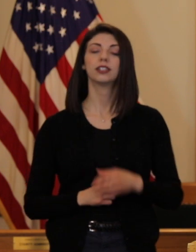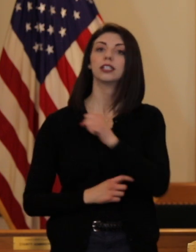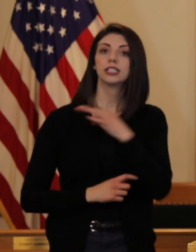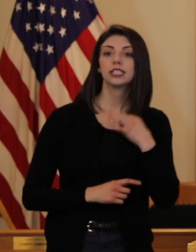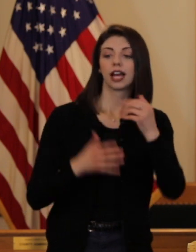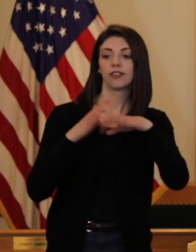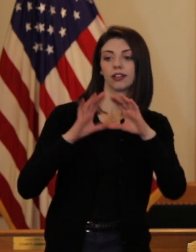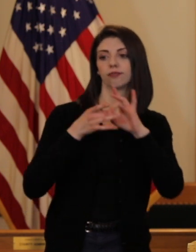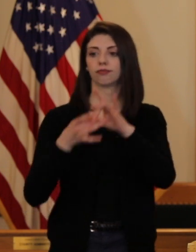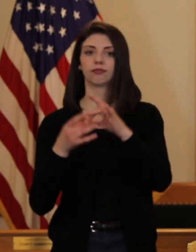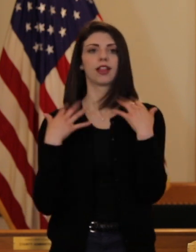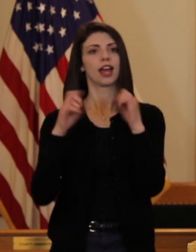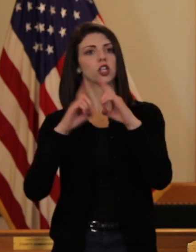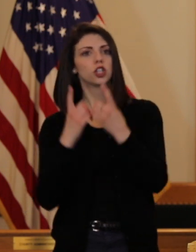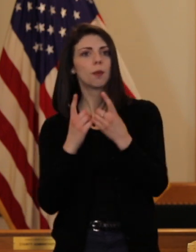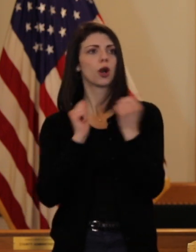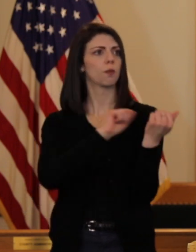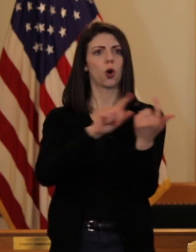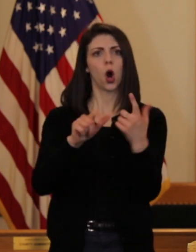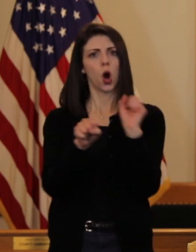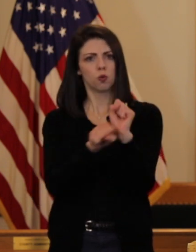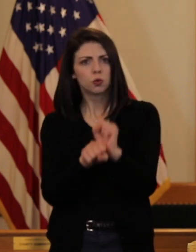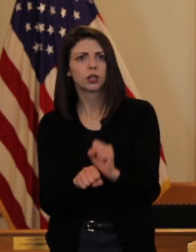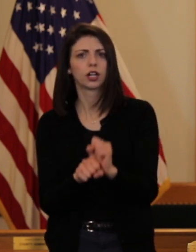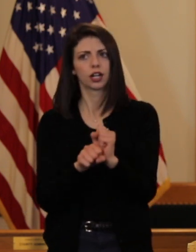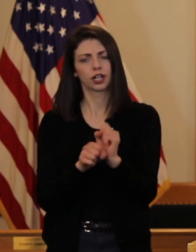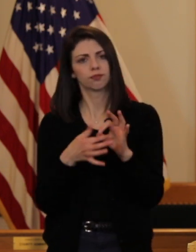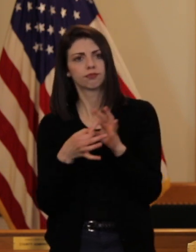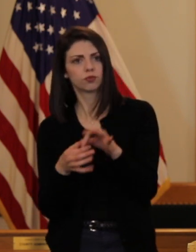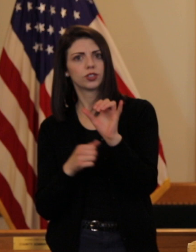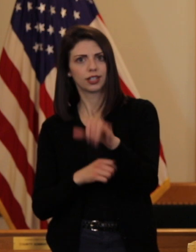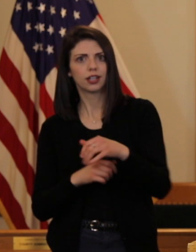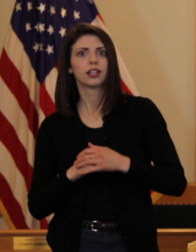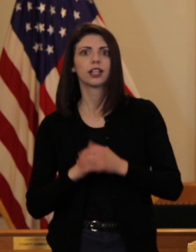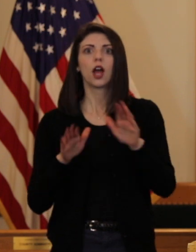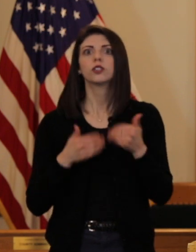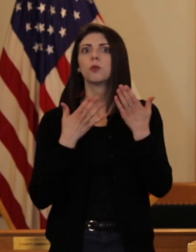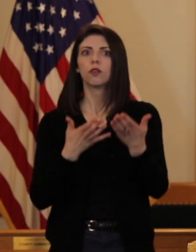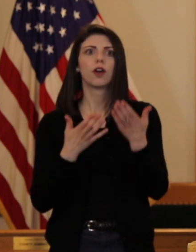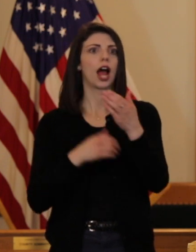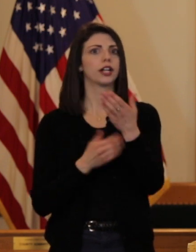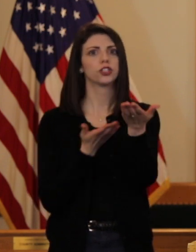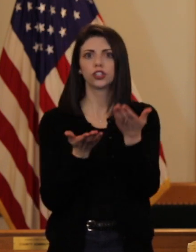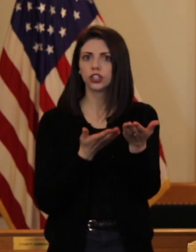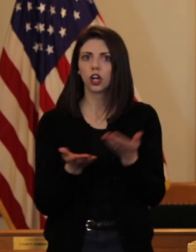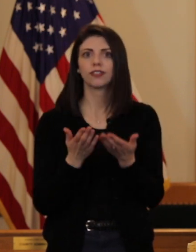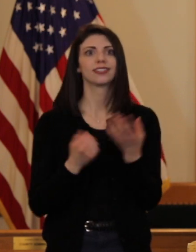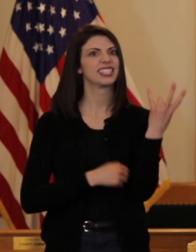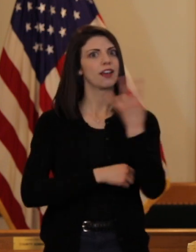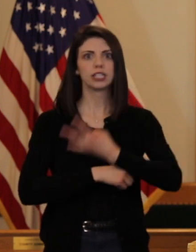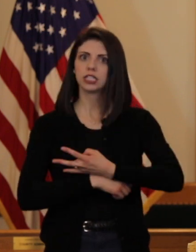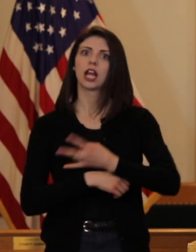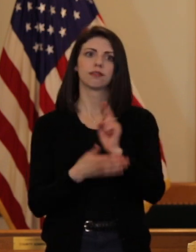Department and across the county's workforce have stepped up to provide coverage for the service 7 days a week. Residents